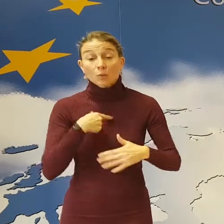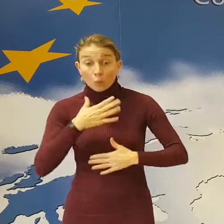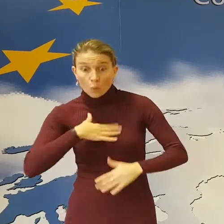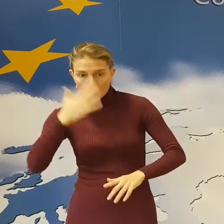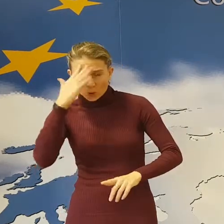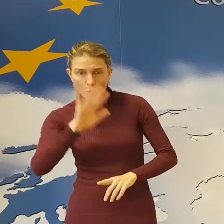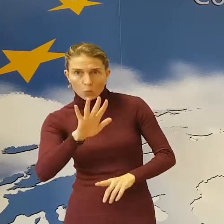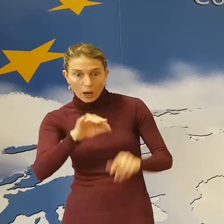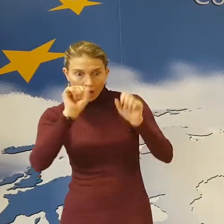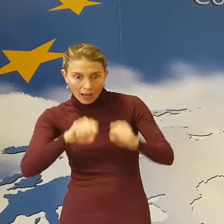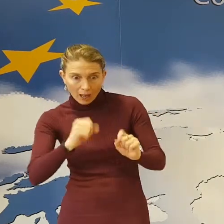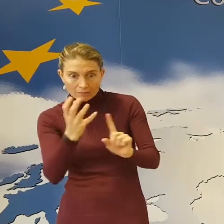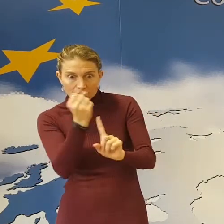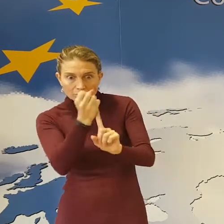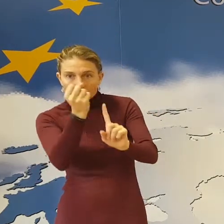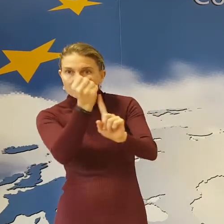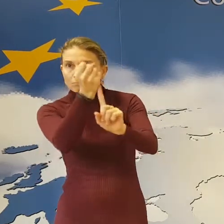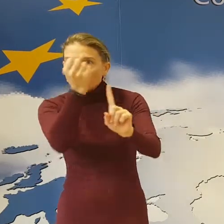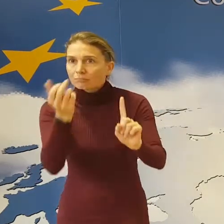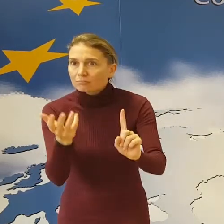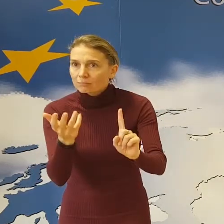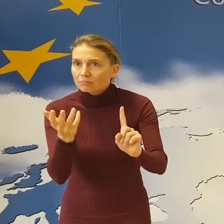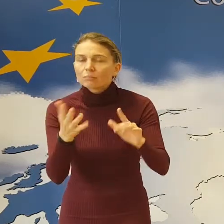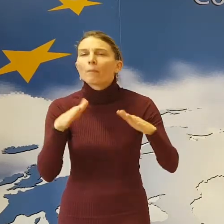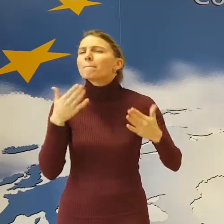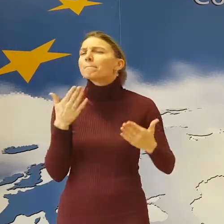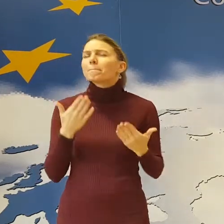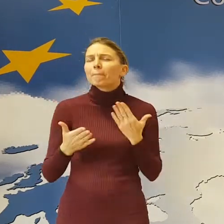test, which will be a test at